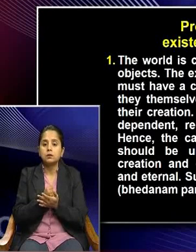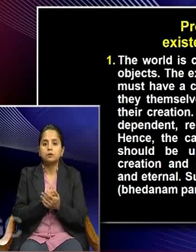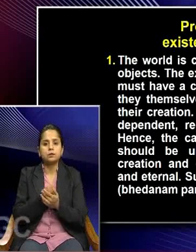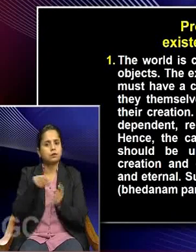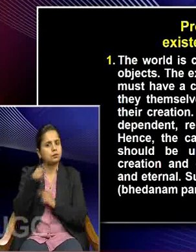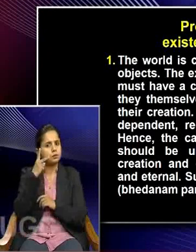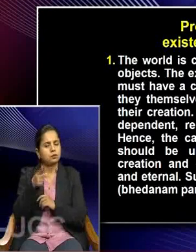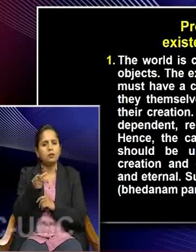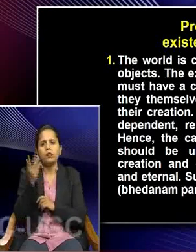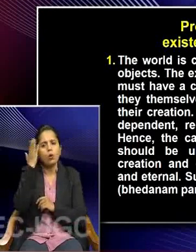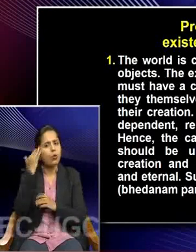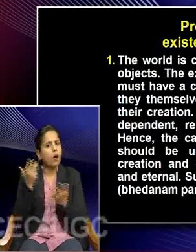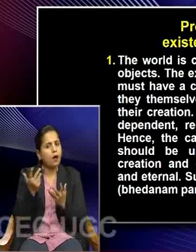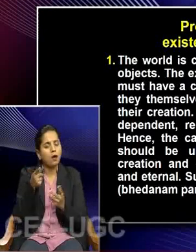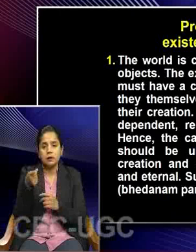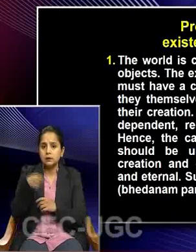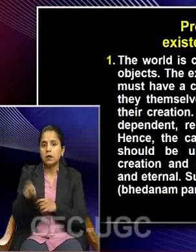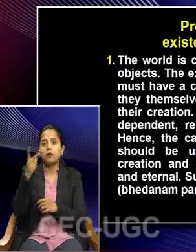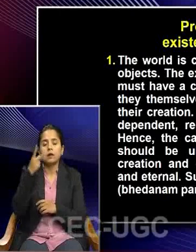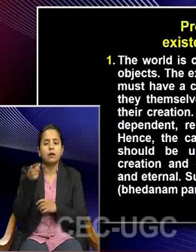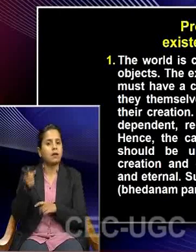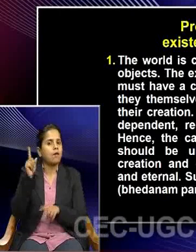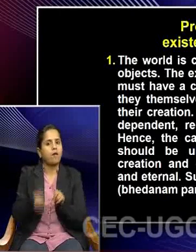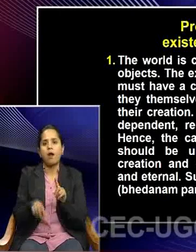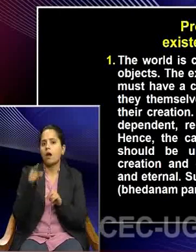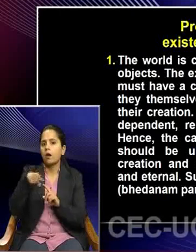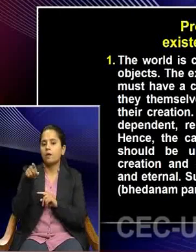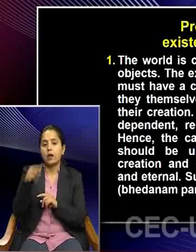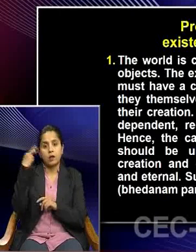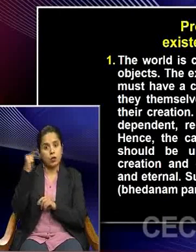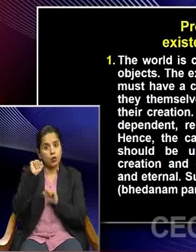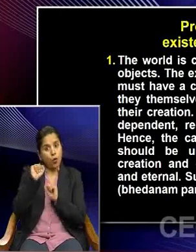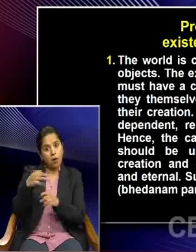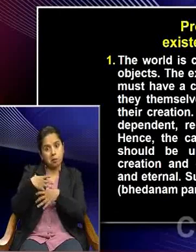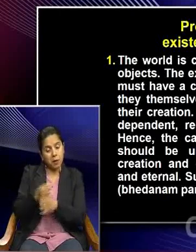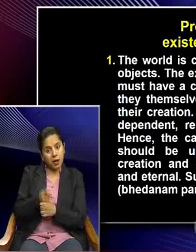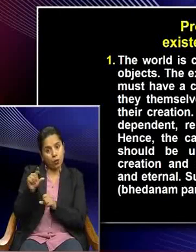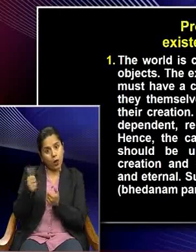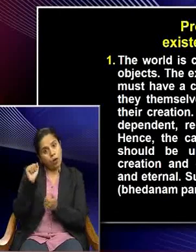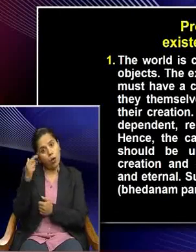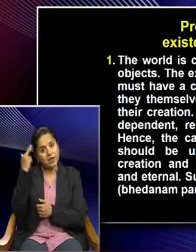This is so because they themselves can't be the cause of their own creation.